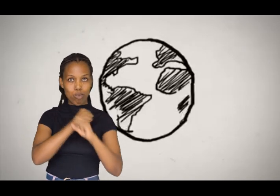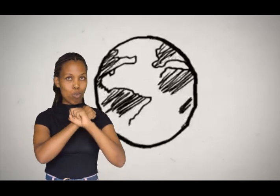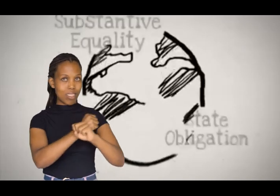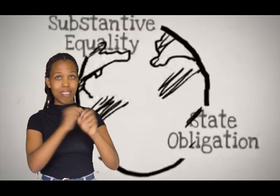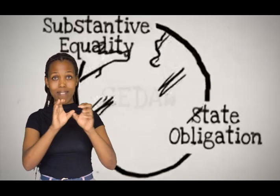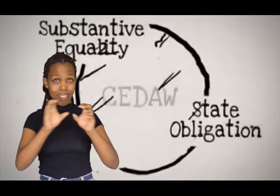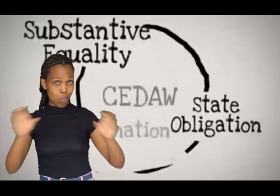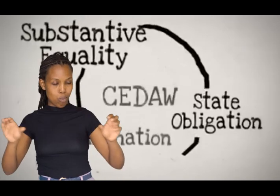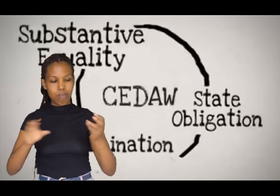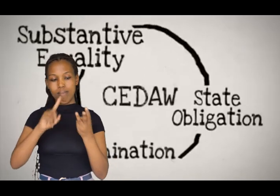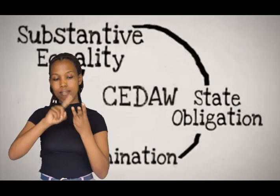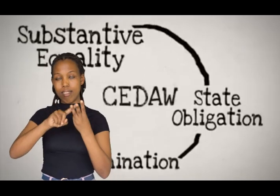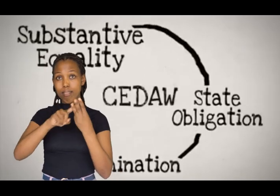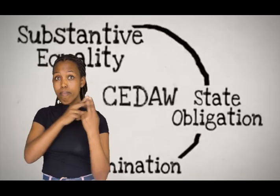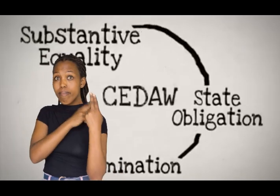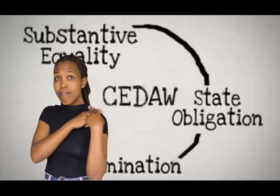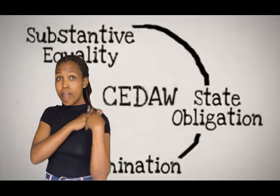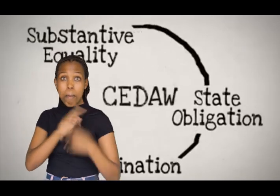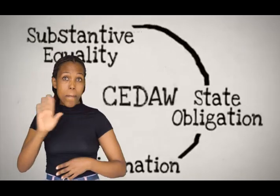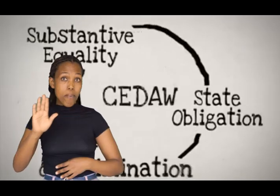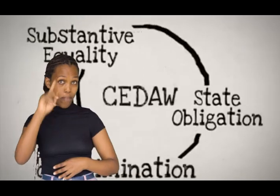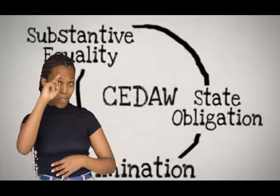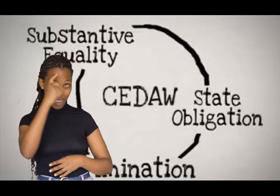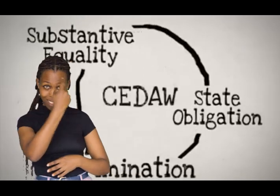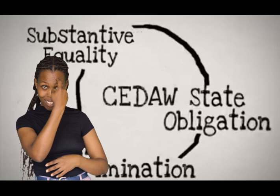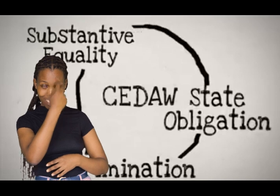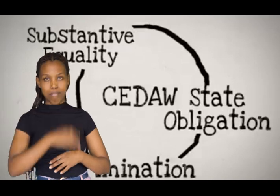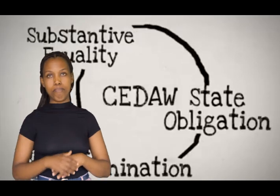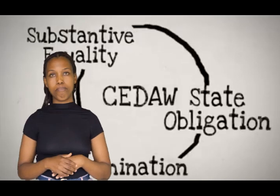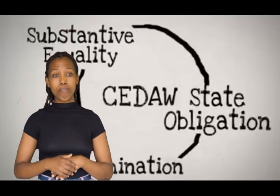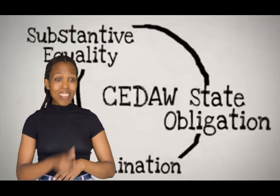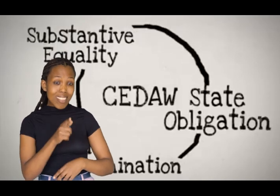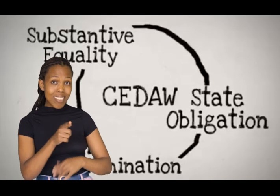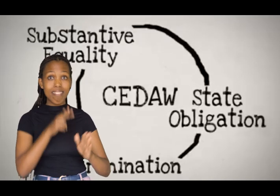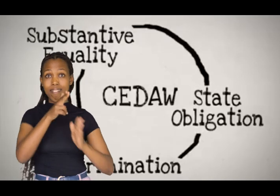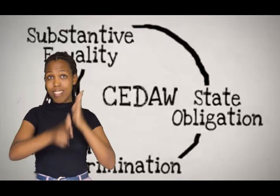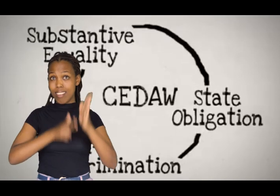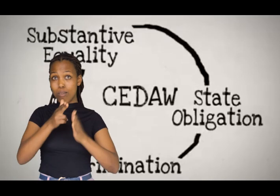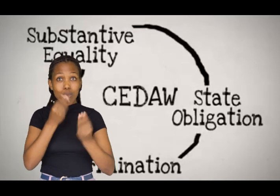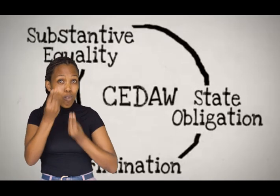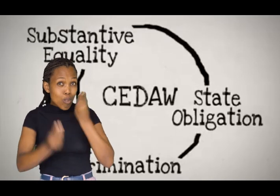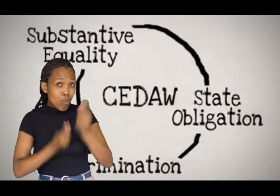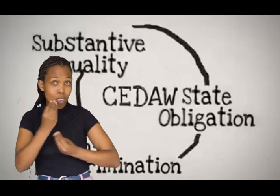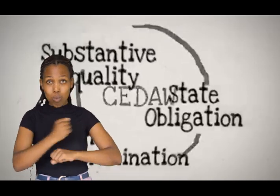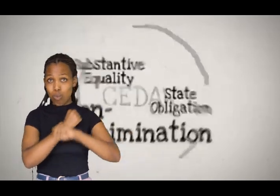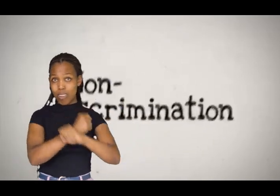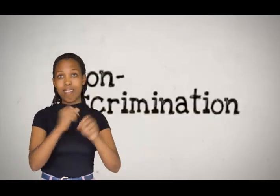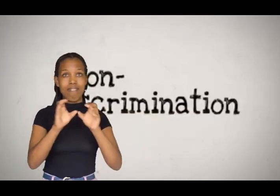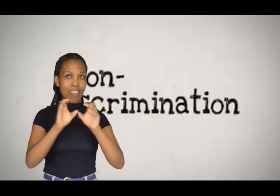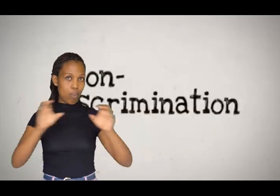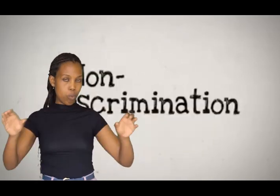It follows the following three principles: substantive equality, non-discrimination, and state obligation.